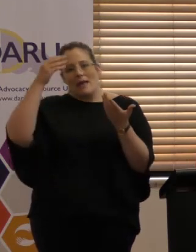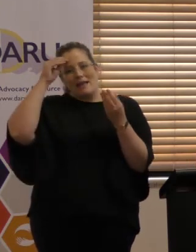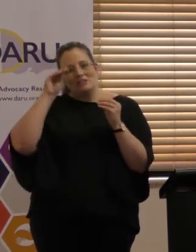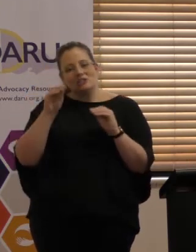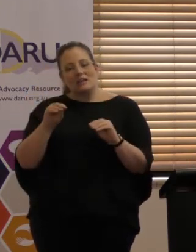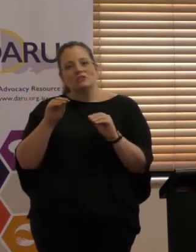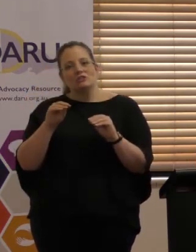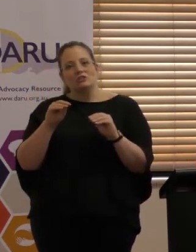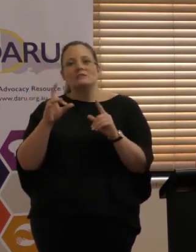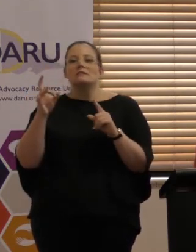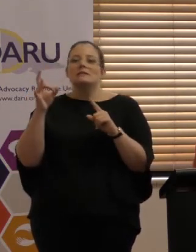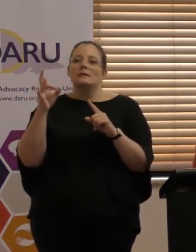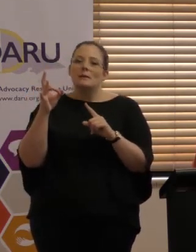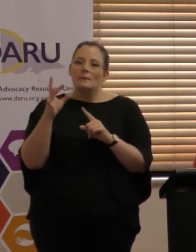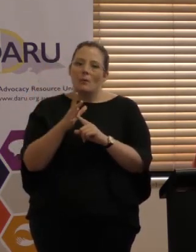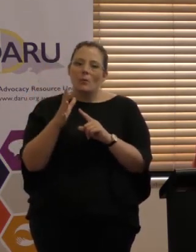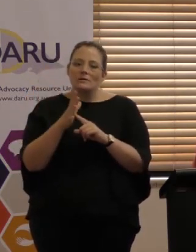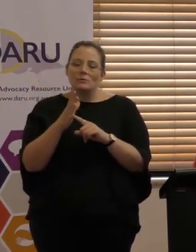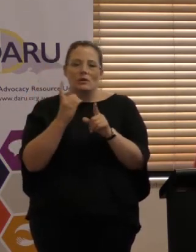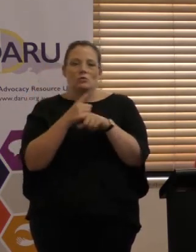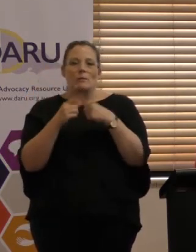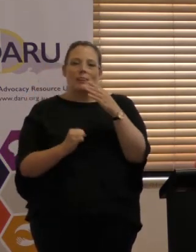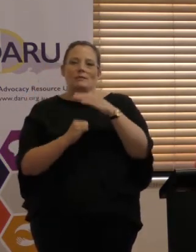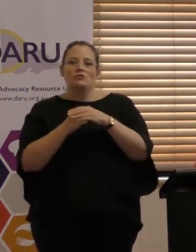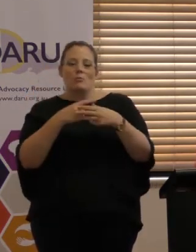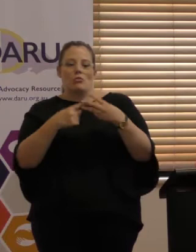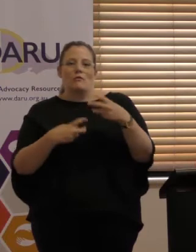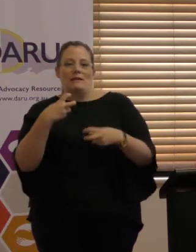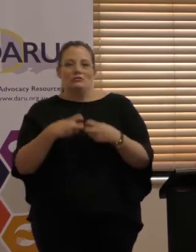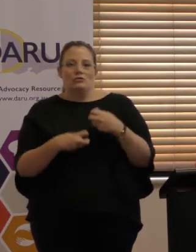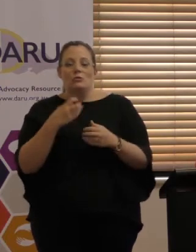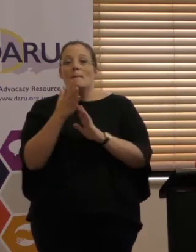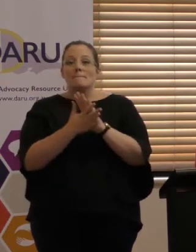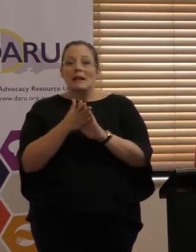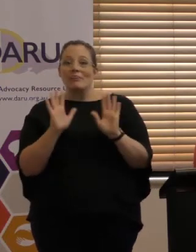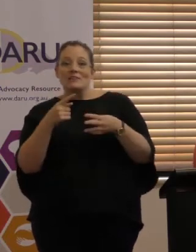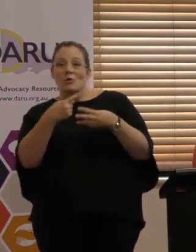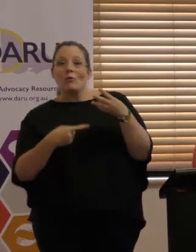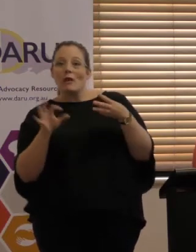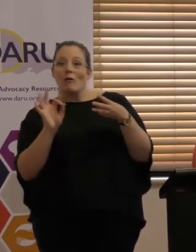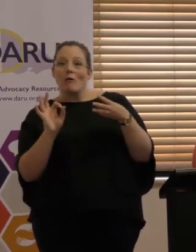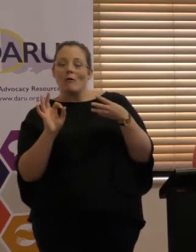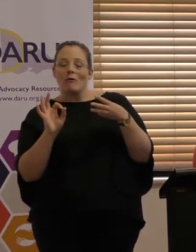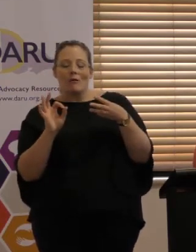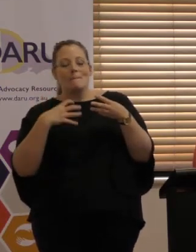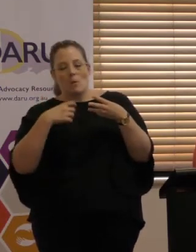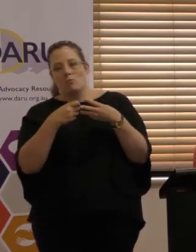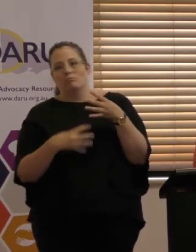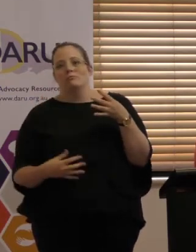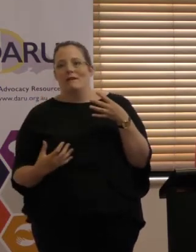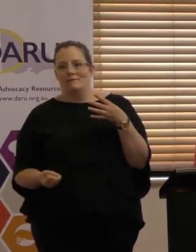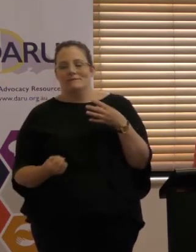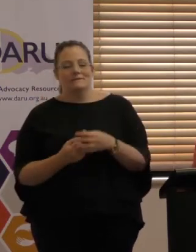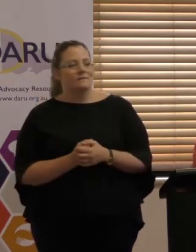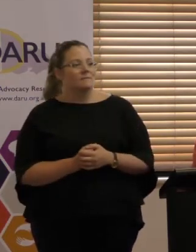when I say these are our top 3 issues, these are not the only issues and that we encounter, but it's also true